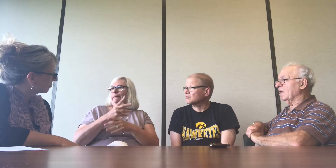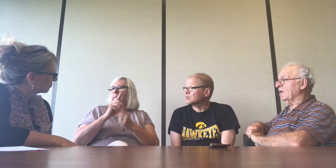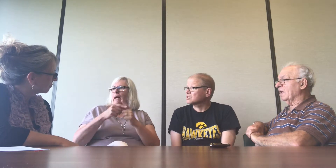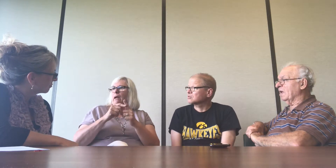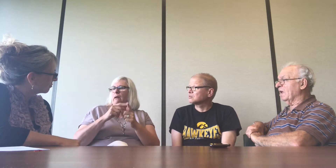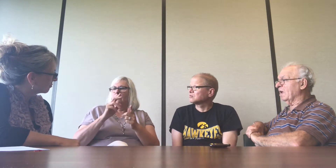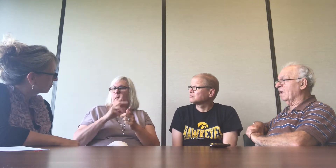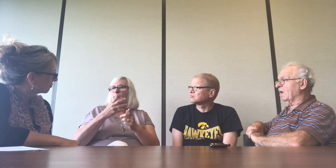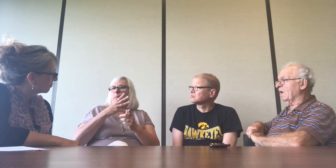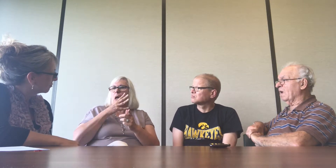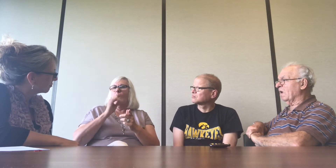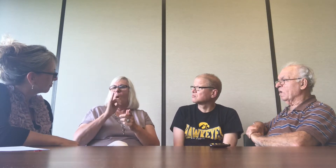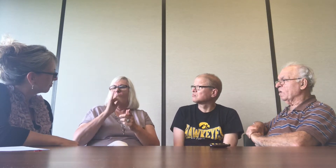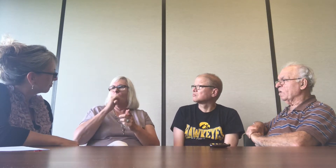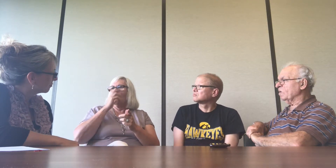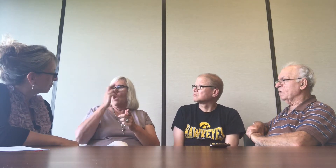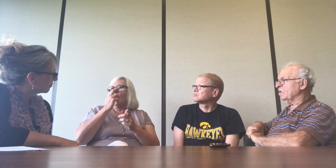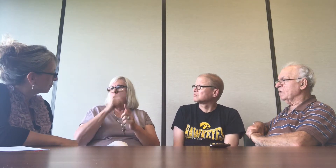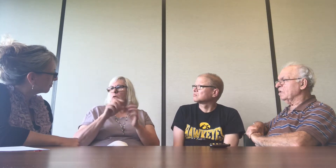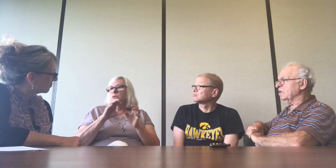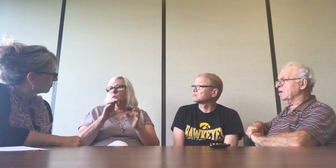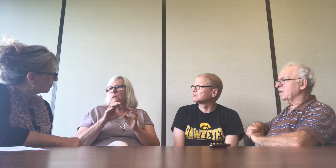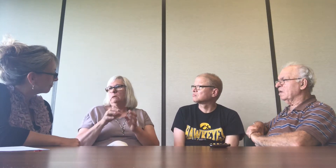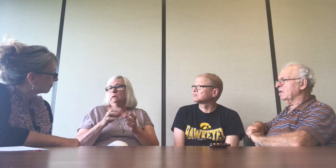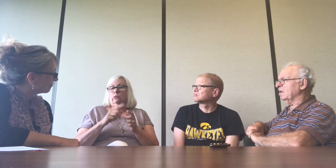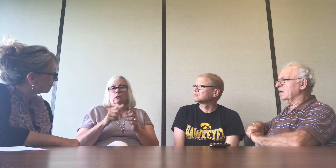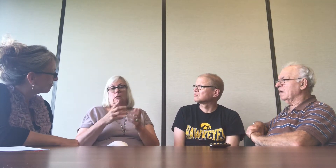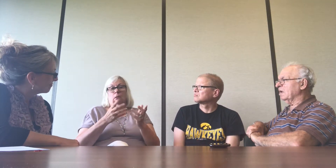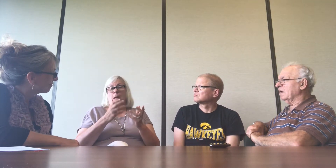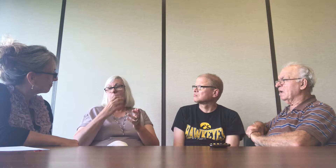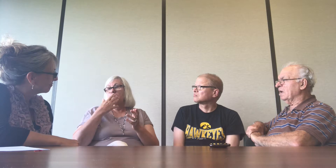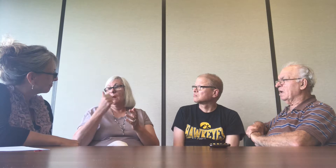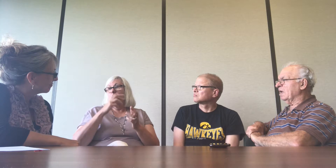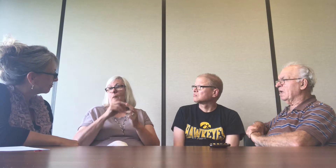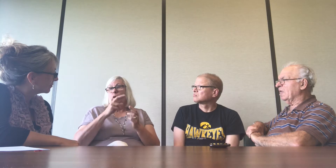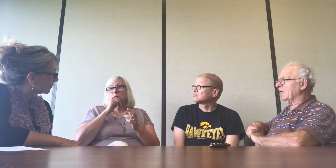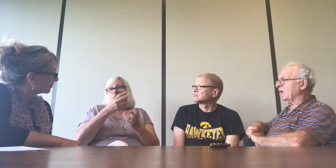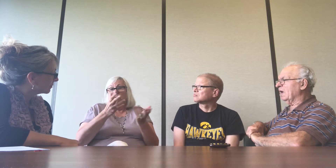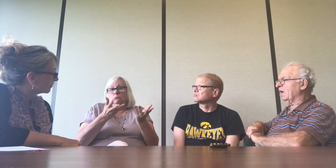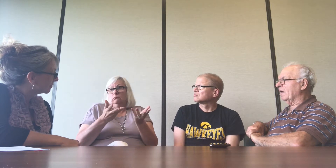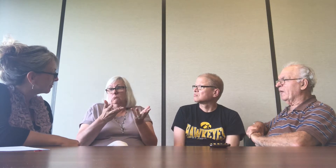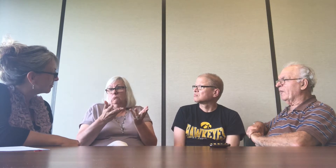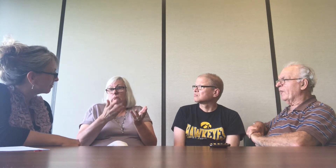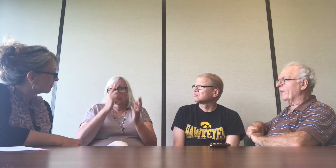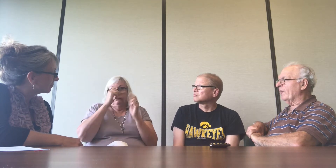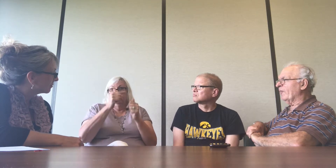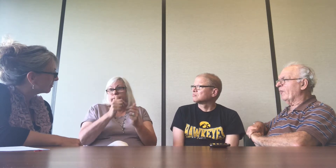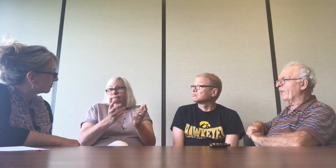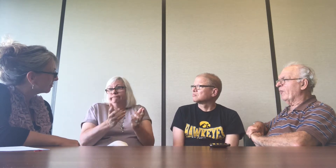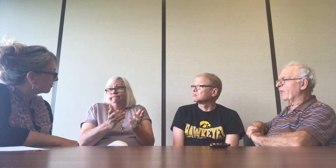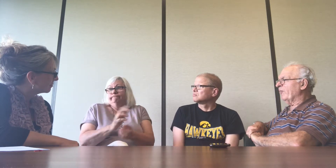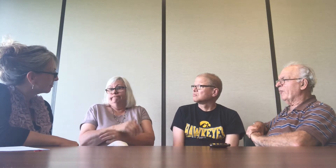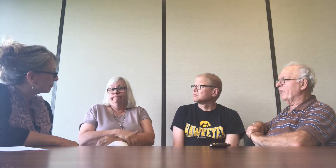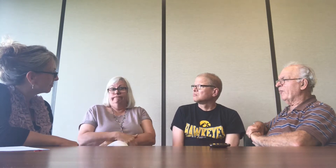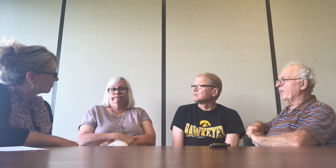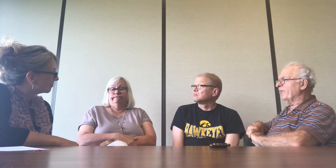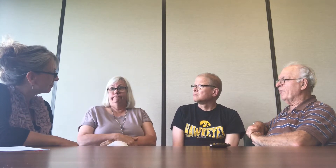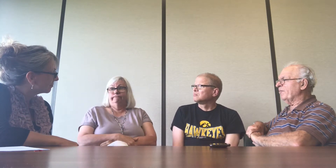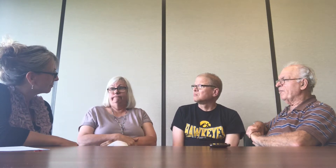pretty common. Shirley, I don't know if the son would maybe be willing to go to counseling. That would help